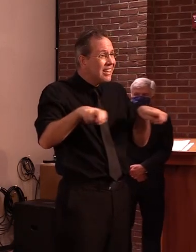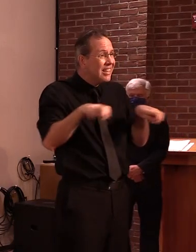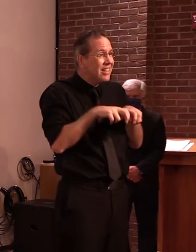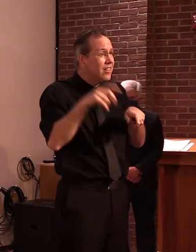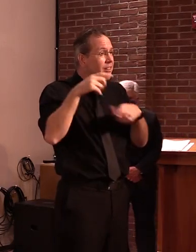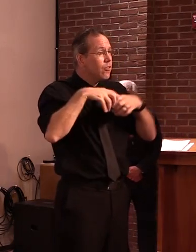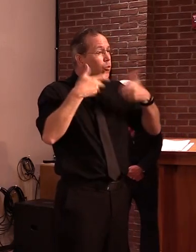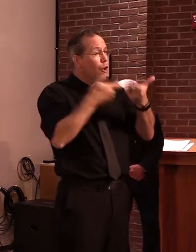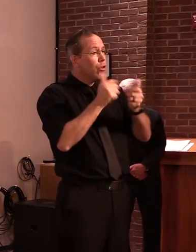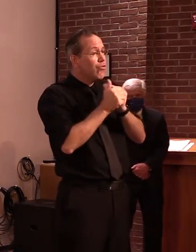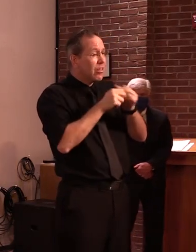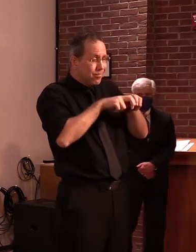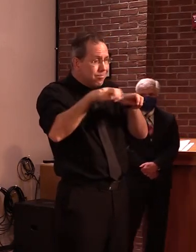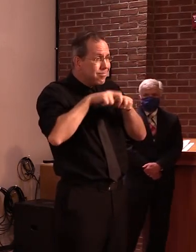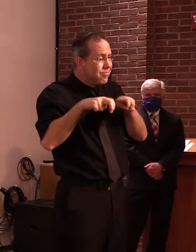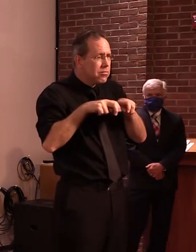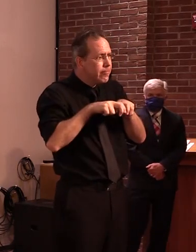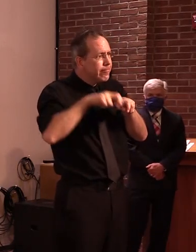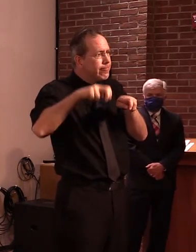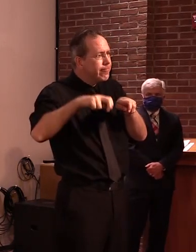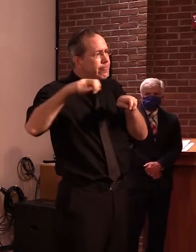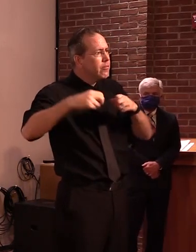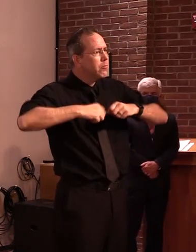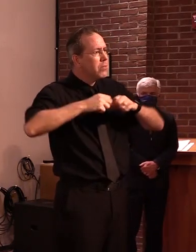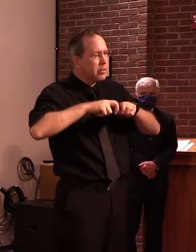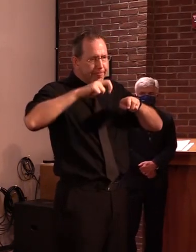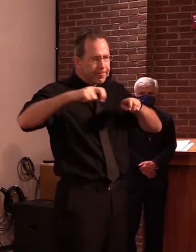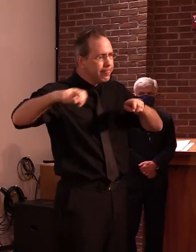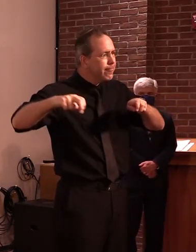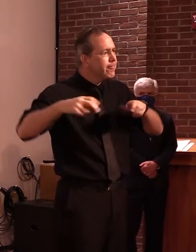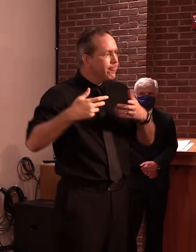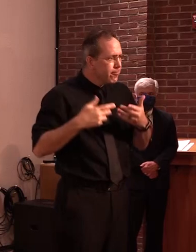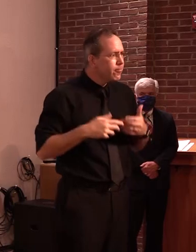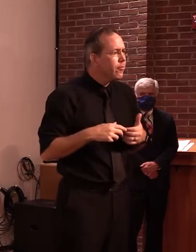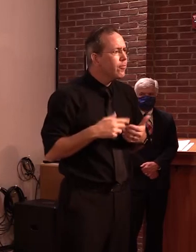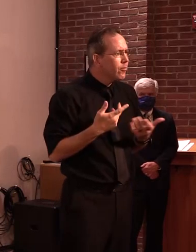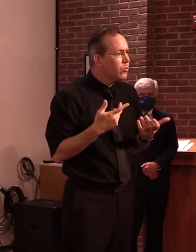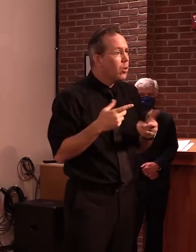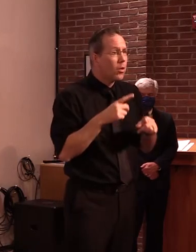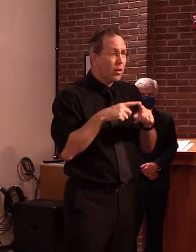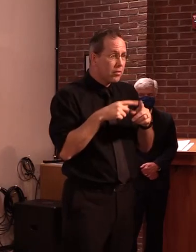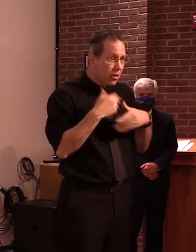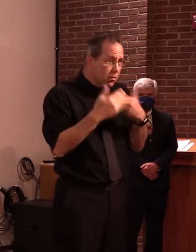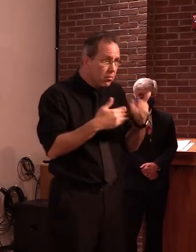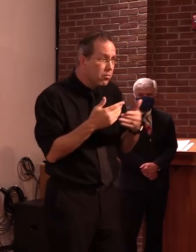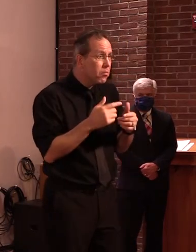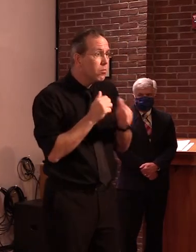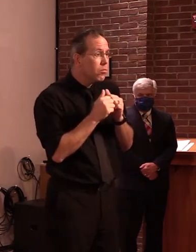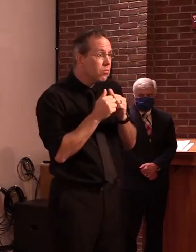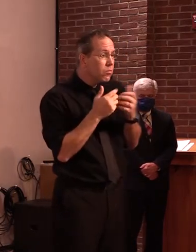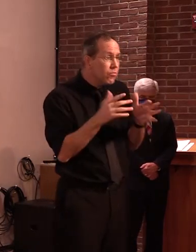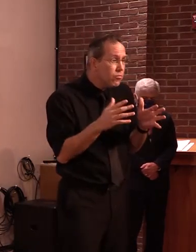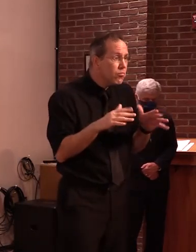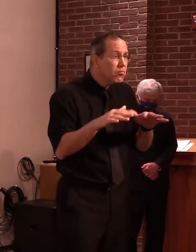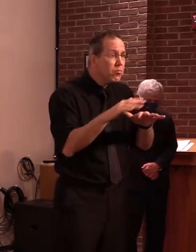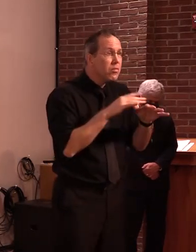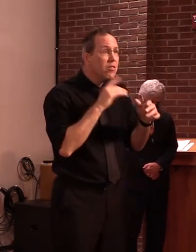should be fine by the time they get through. But we'll handle it just like we have everything